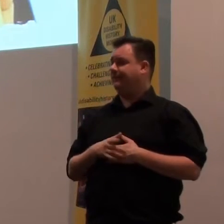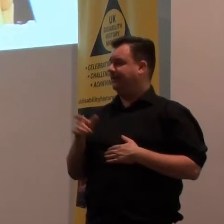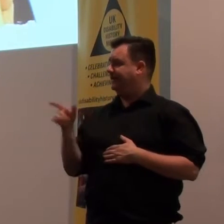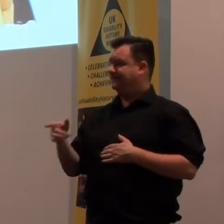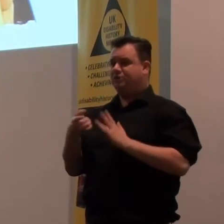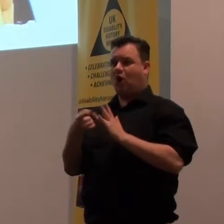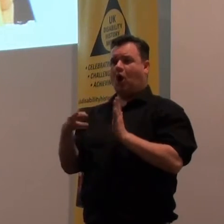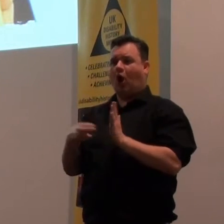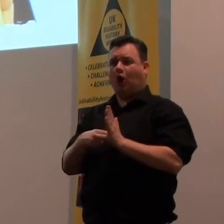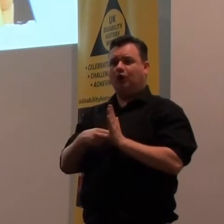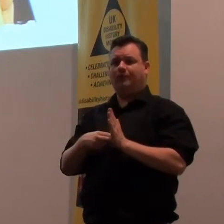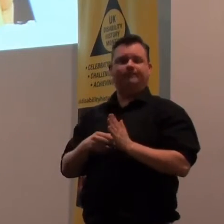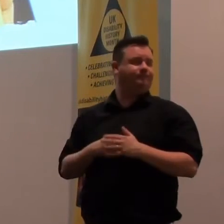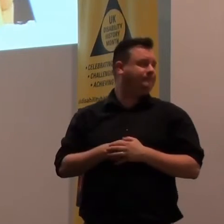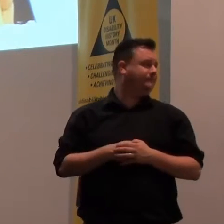on?